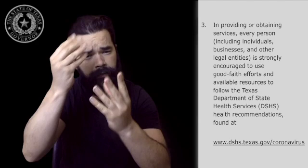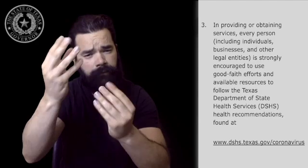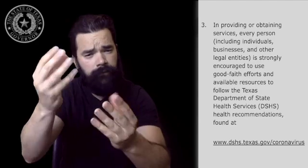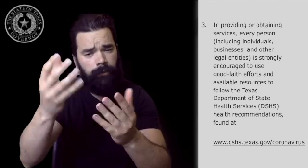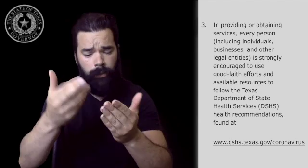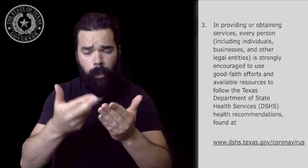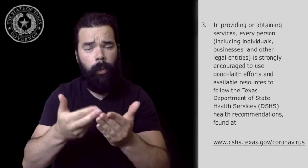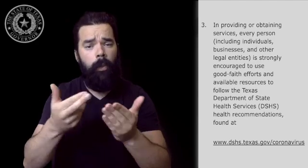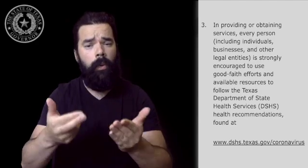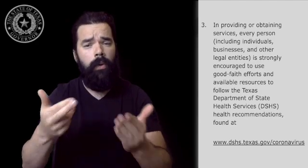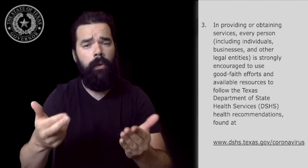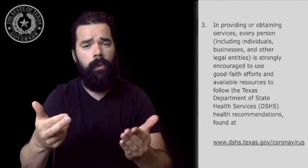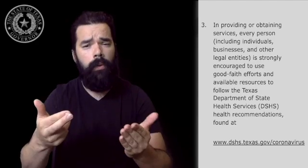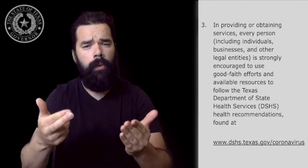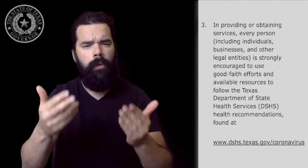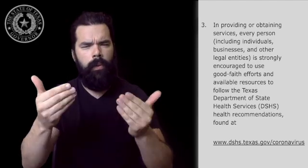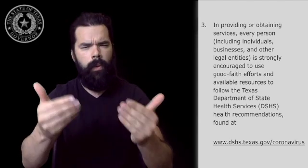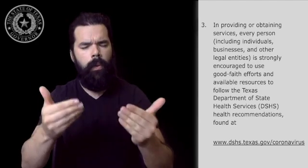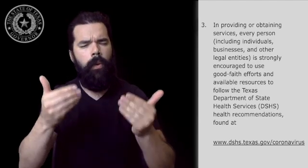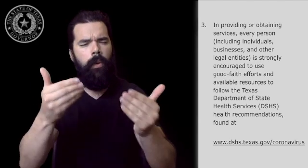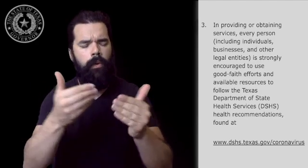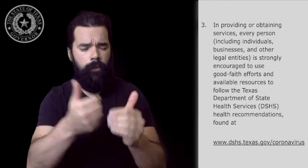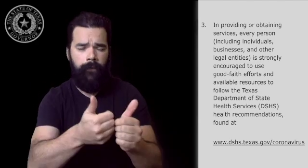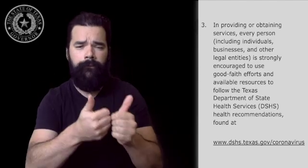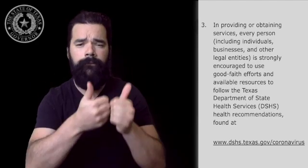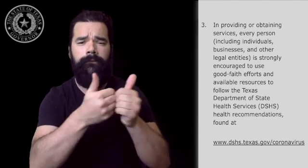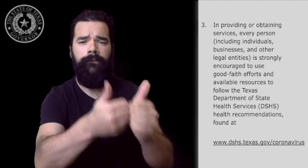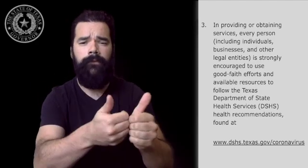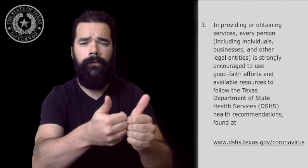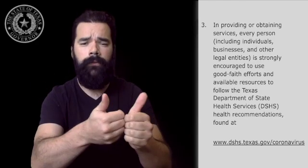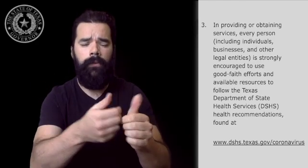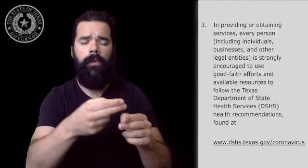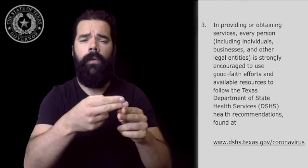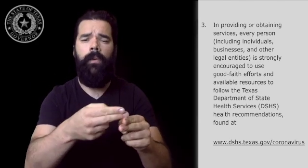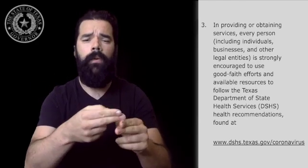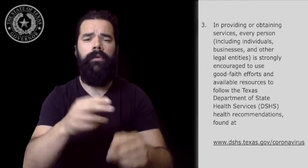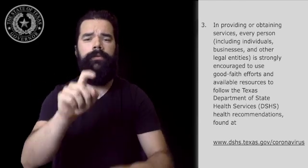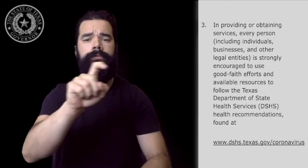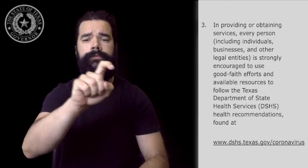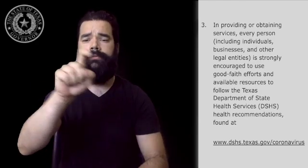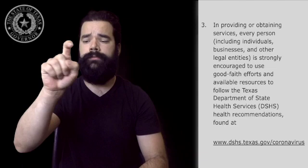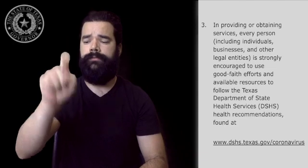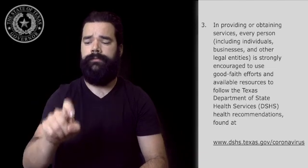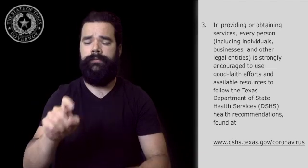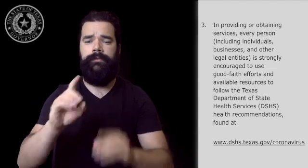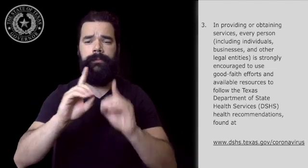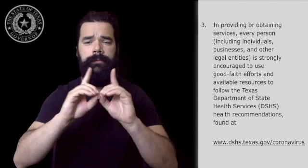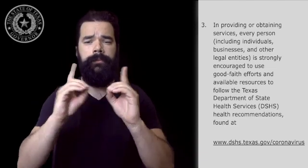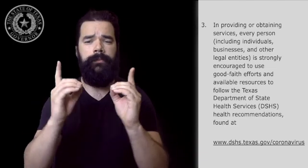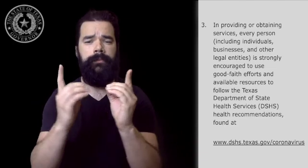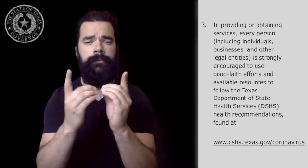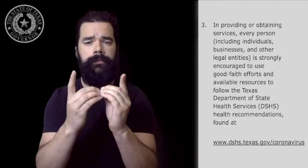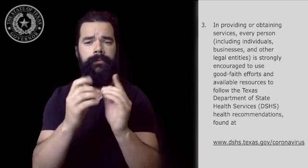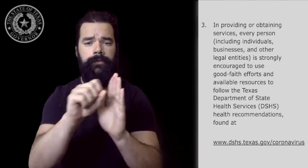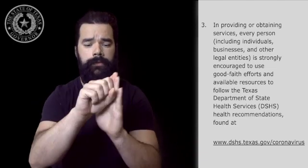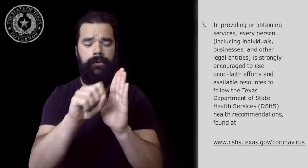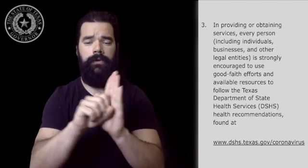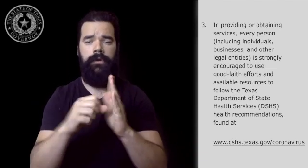the Texas Department of State Health Services health recommendations found at